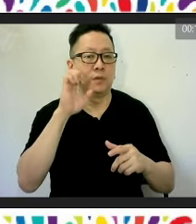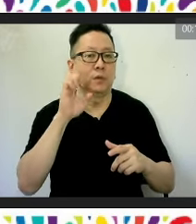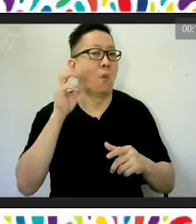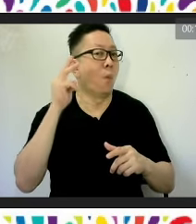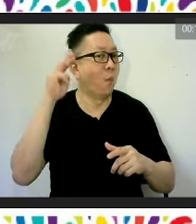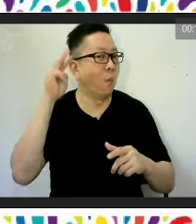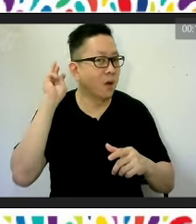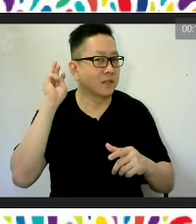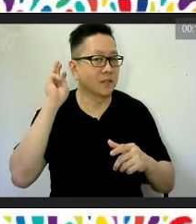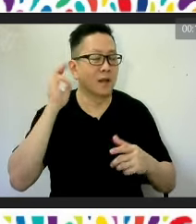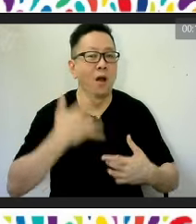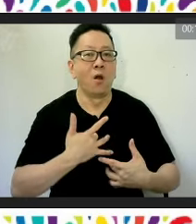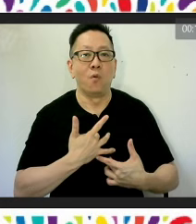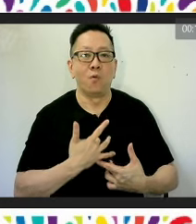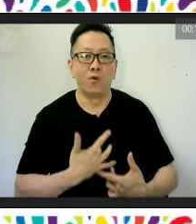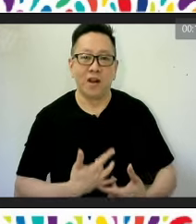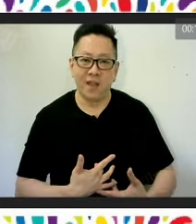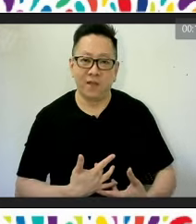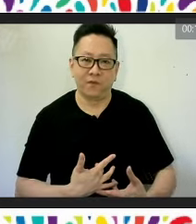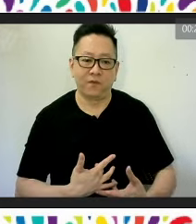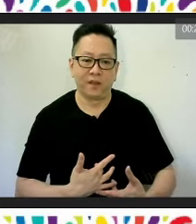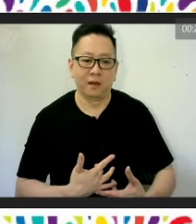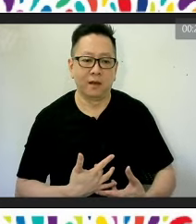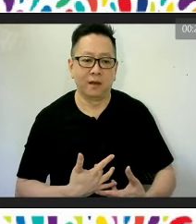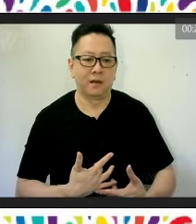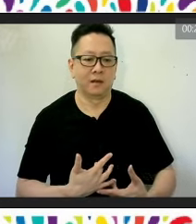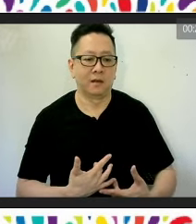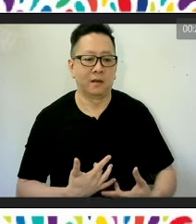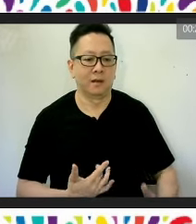she was relieved,